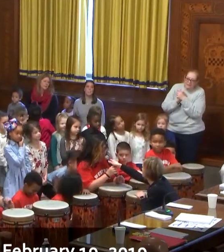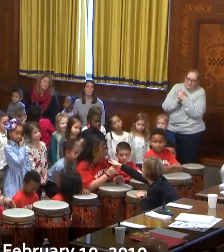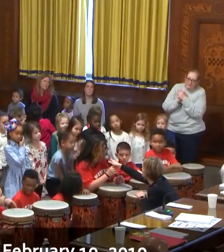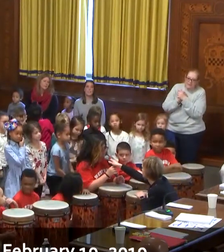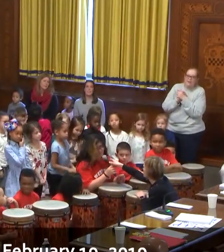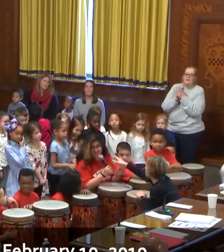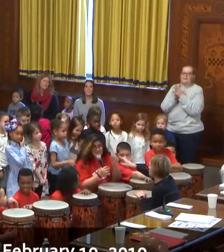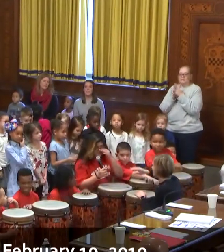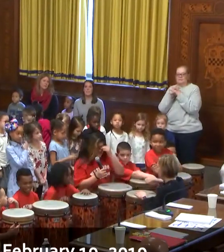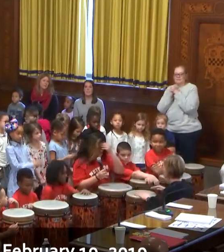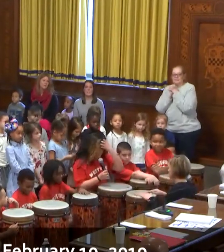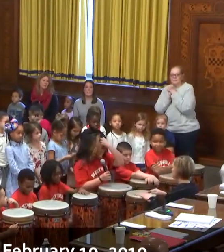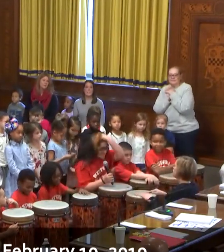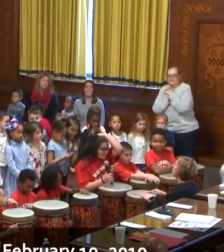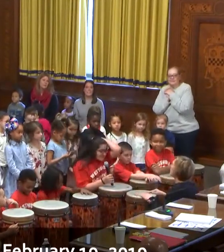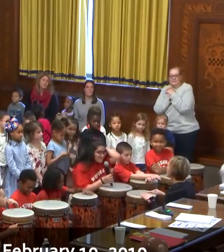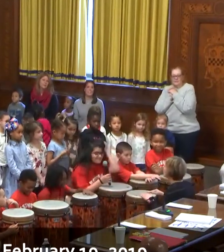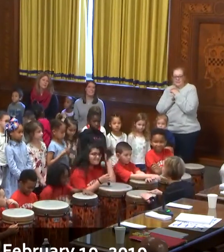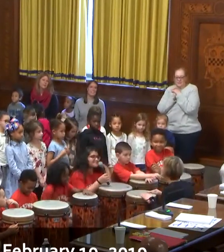Checking?